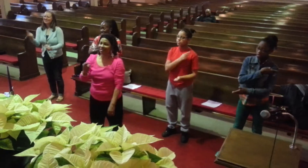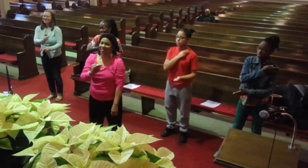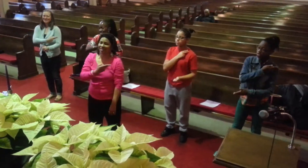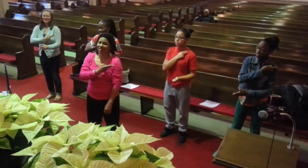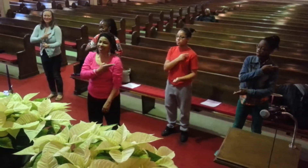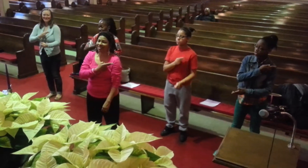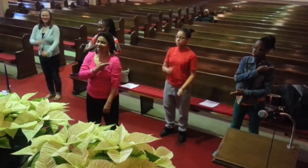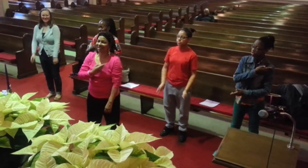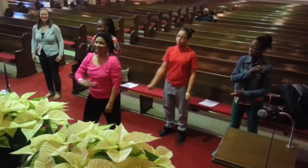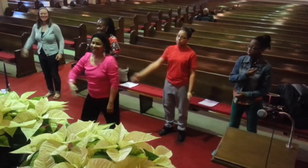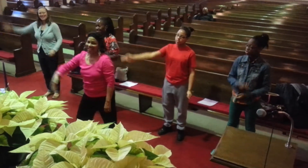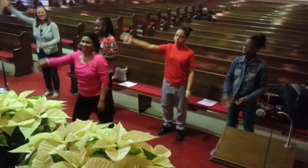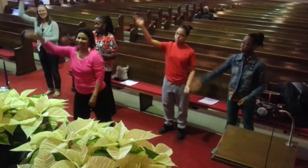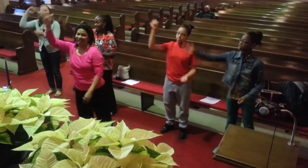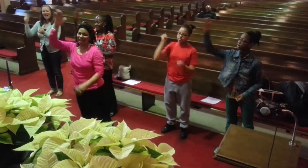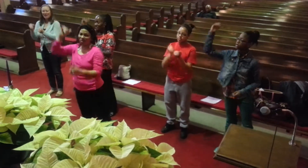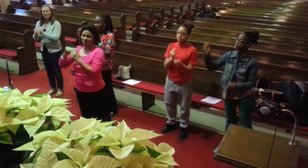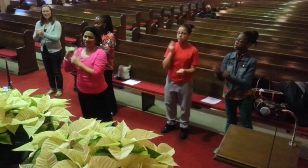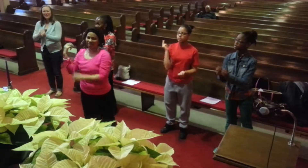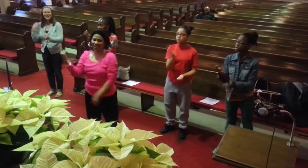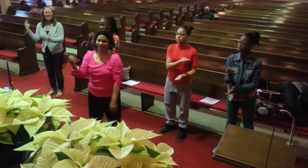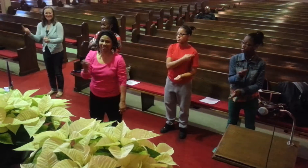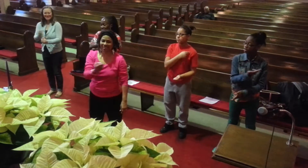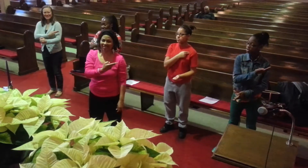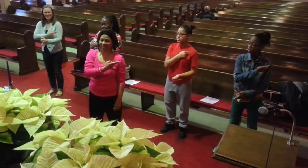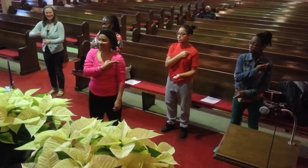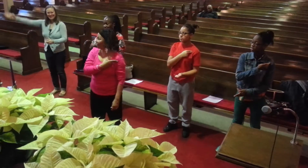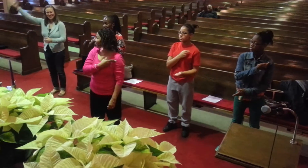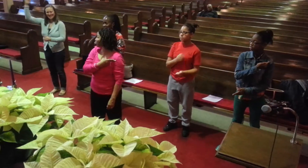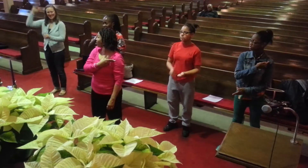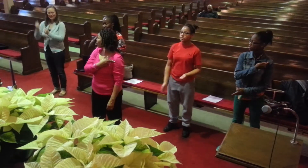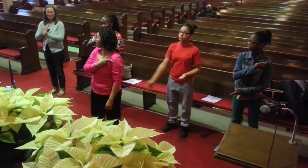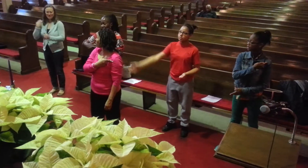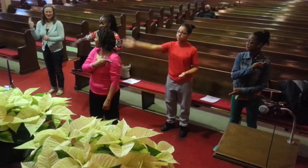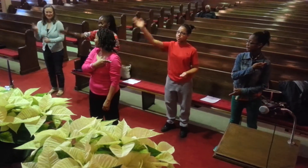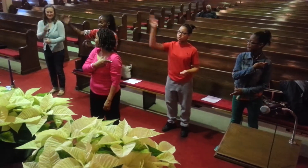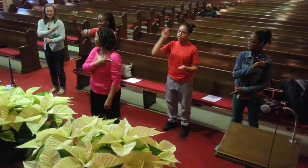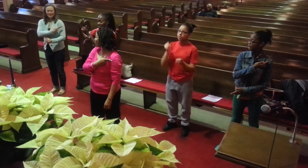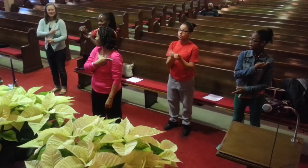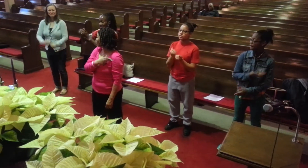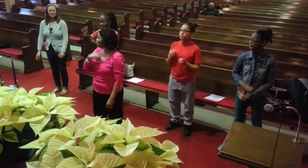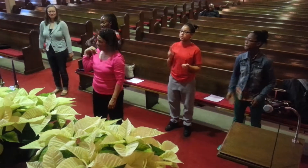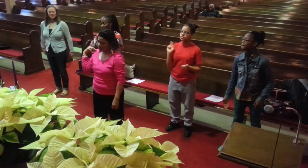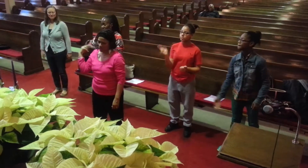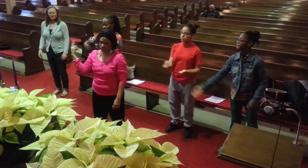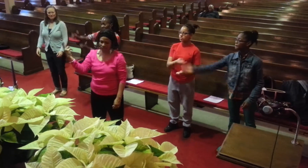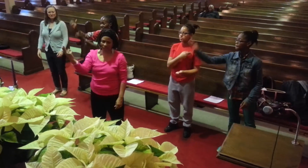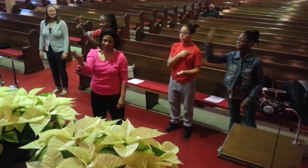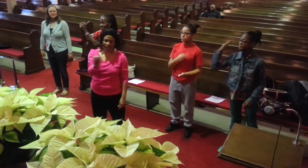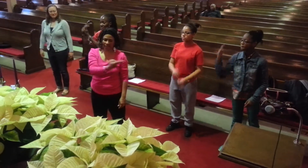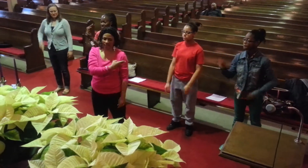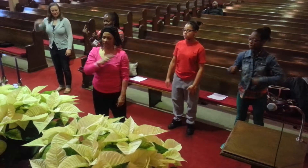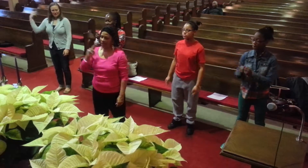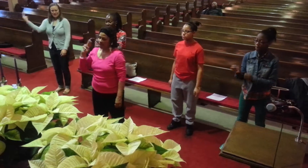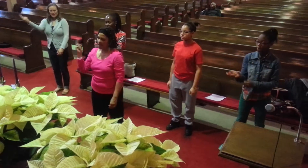us. God with us. Everybody's hand going out at the same time? Everybody should be doing us.